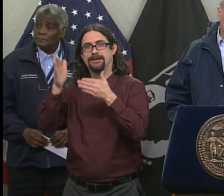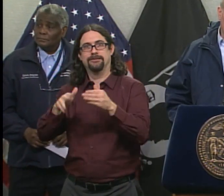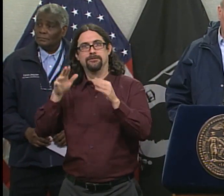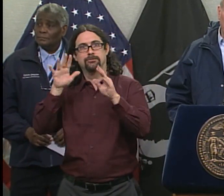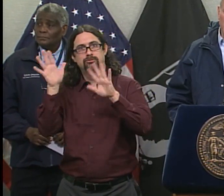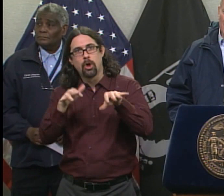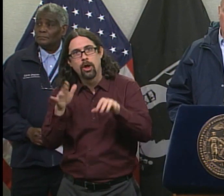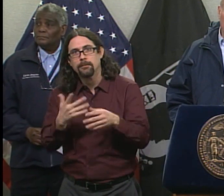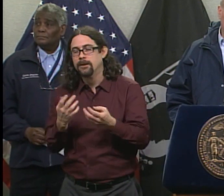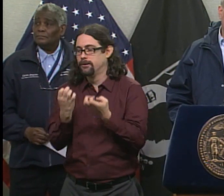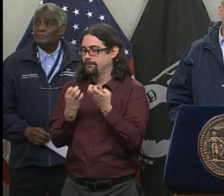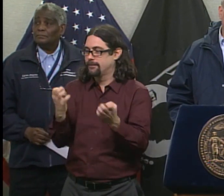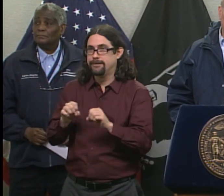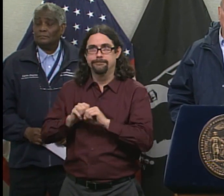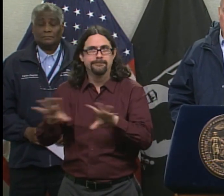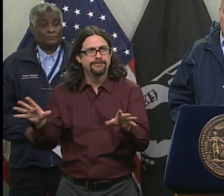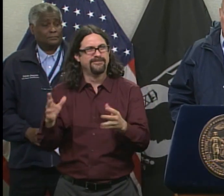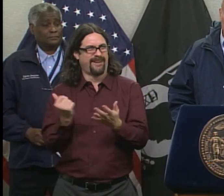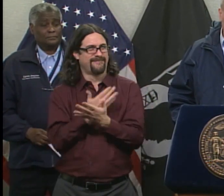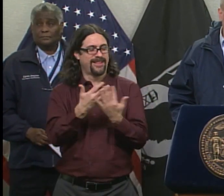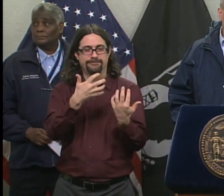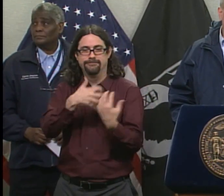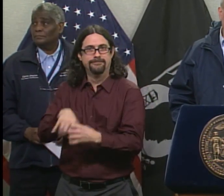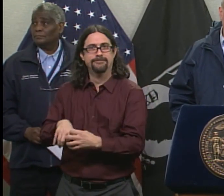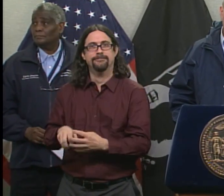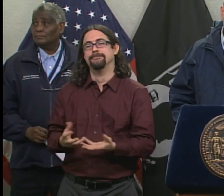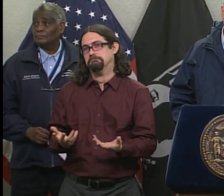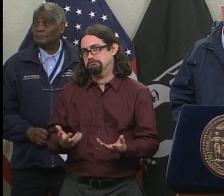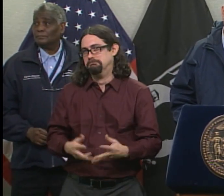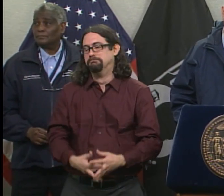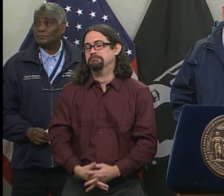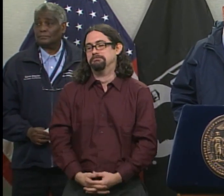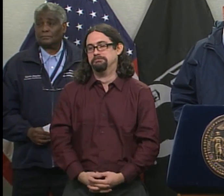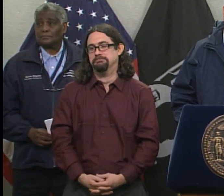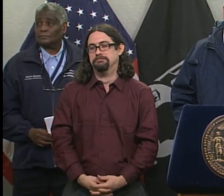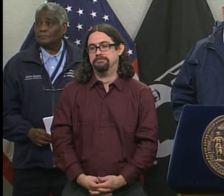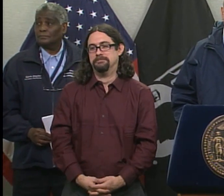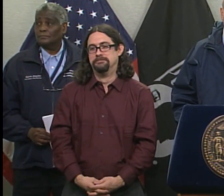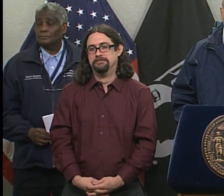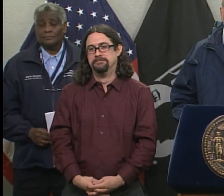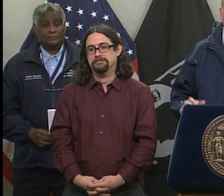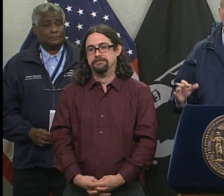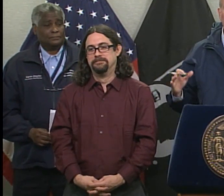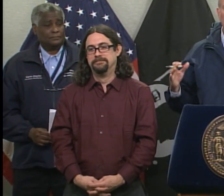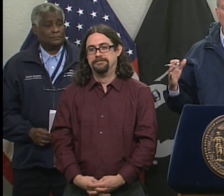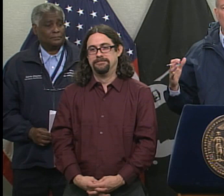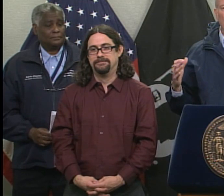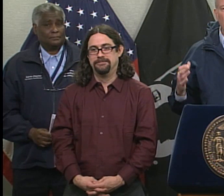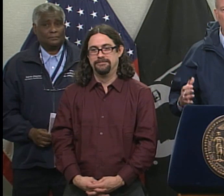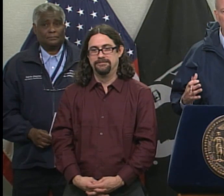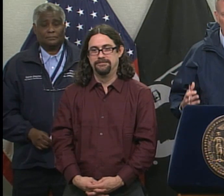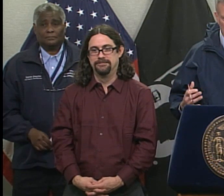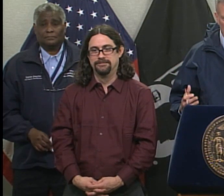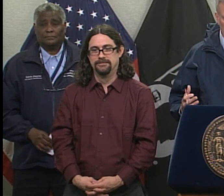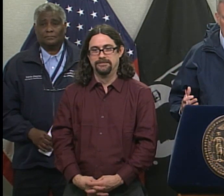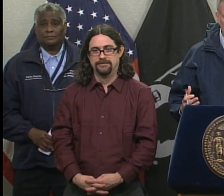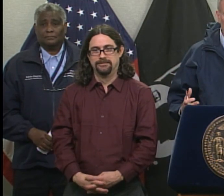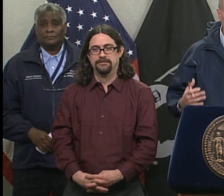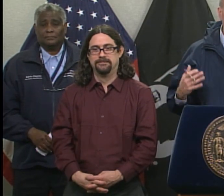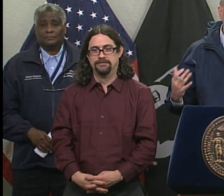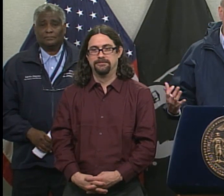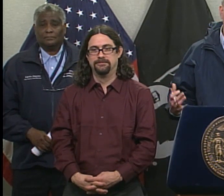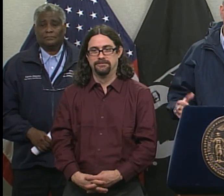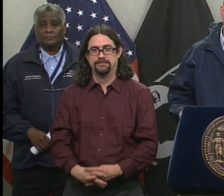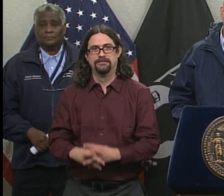going to work, coming back from work, without having the millions of people come into the city during the work days here. So we were blessed by that